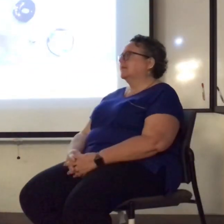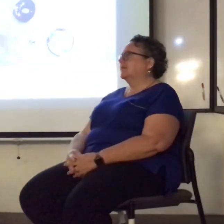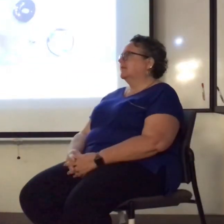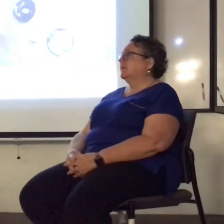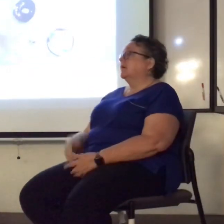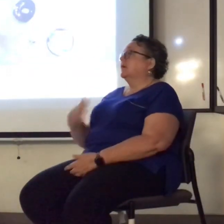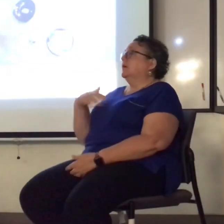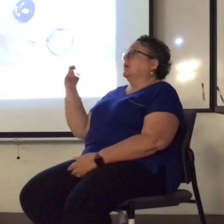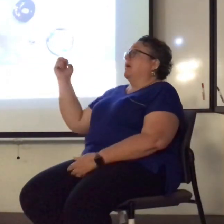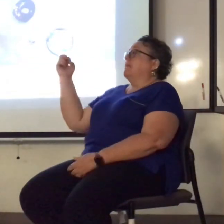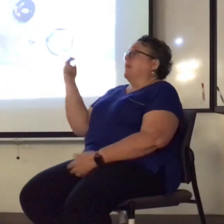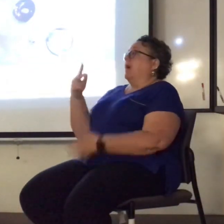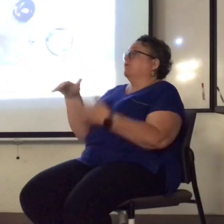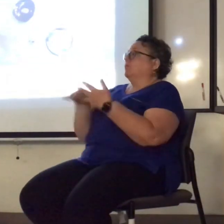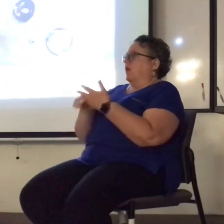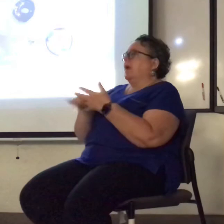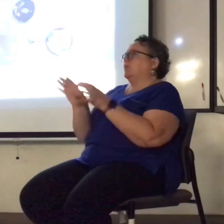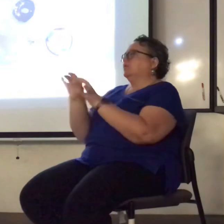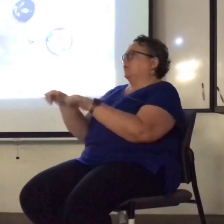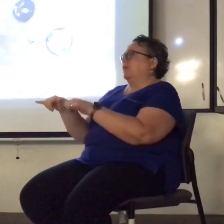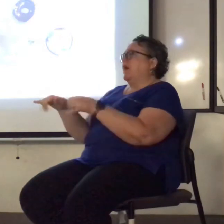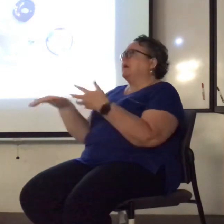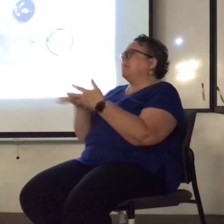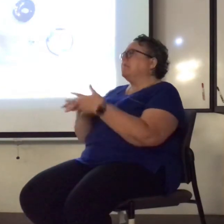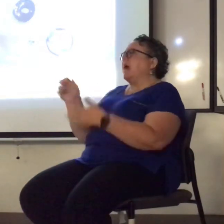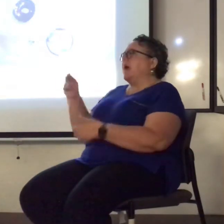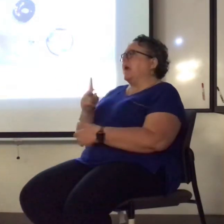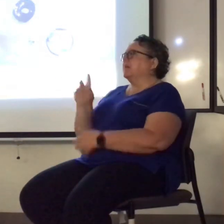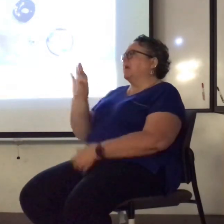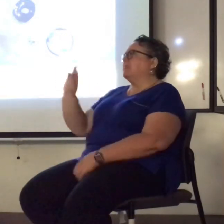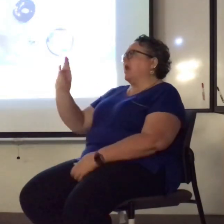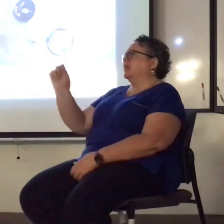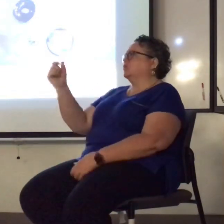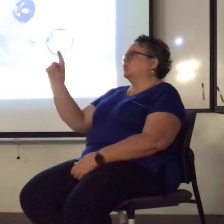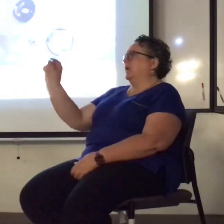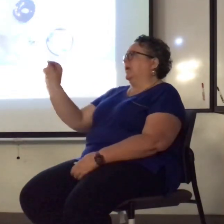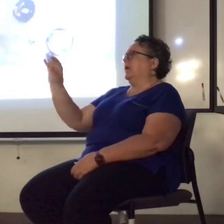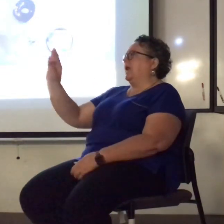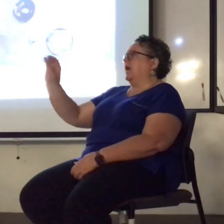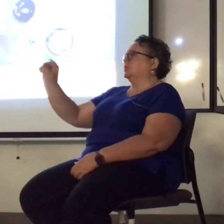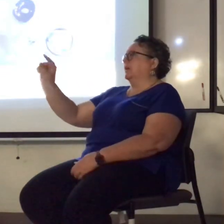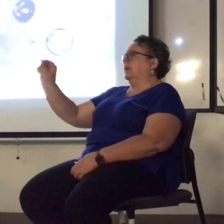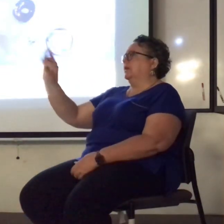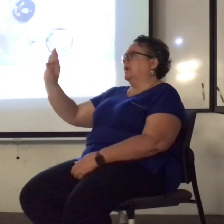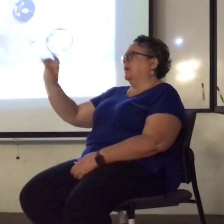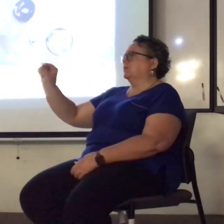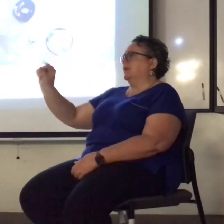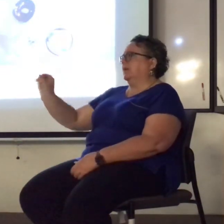When we come back from break, we'll do that. Come back at about 9:20.